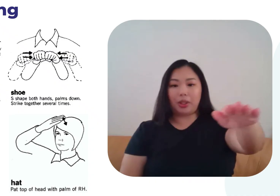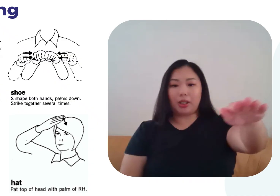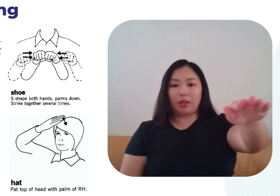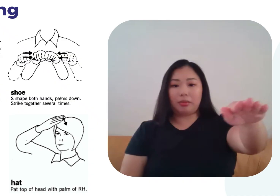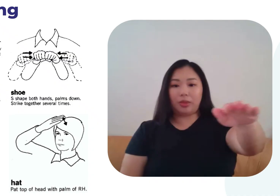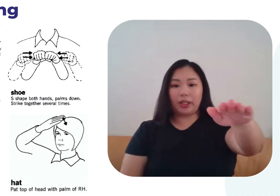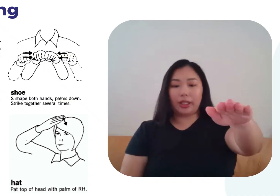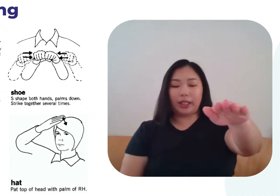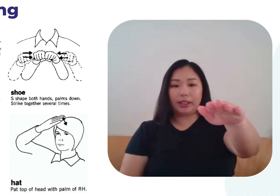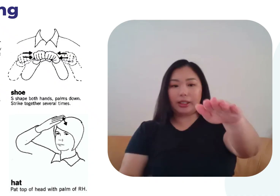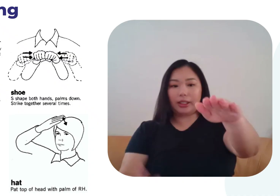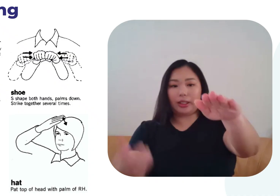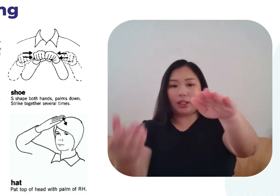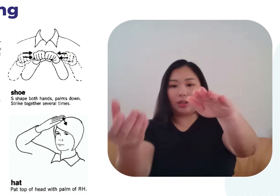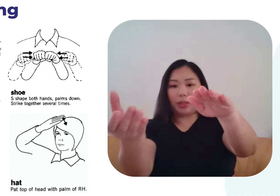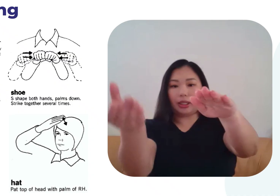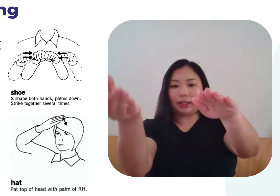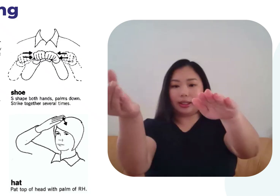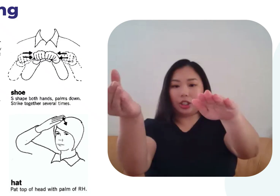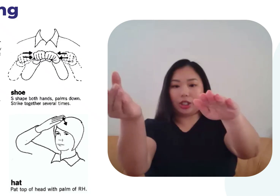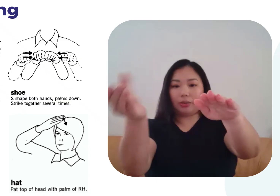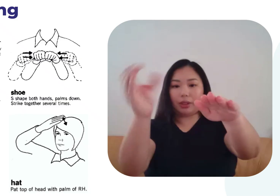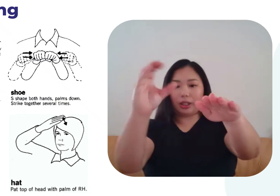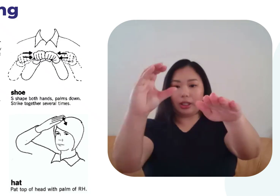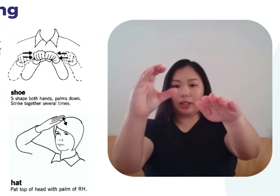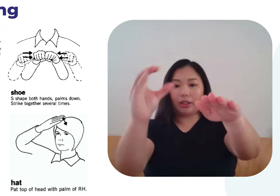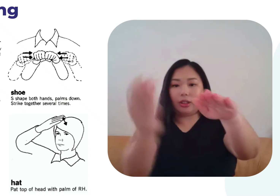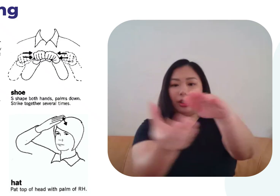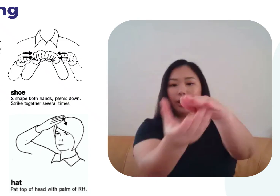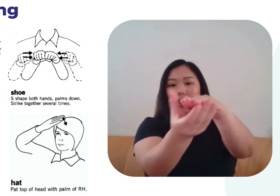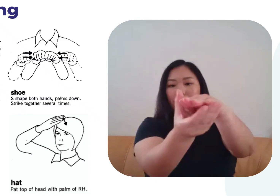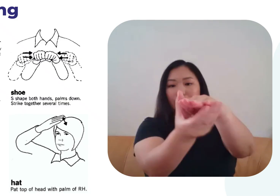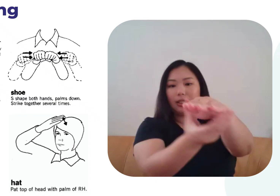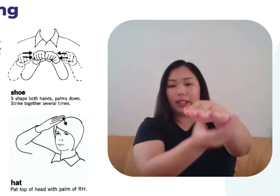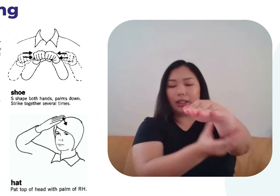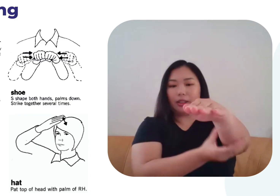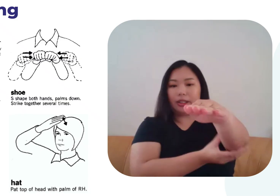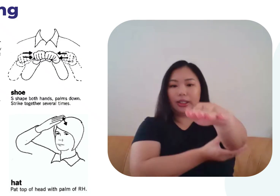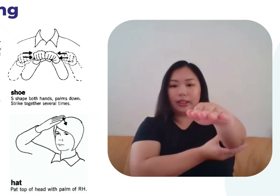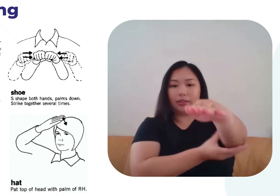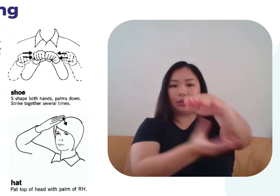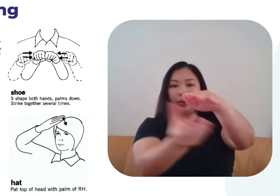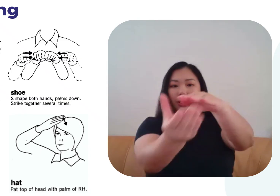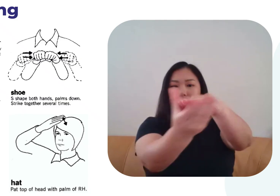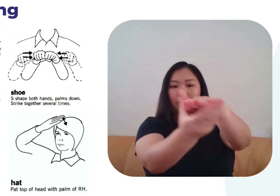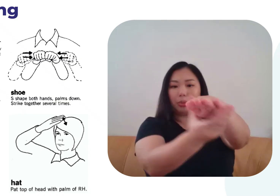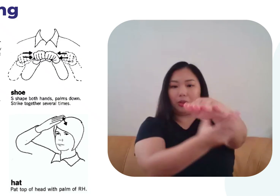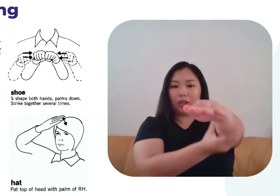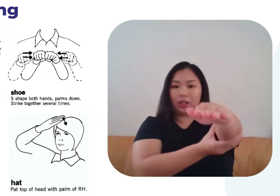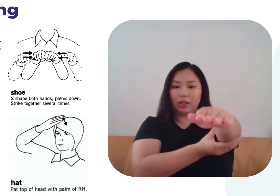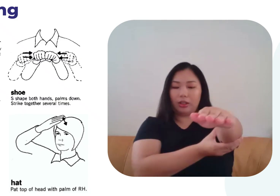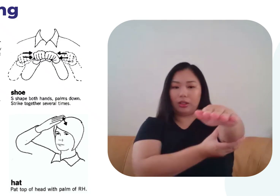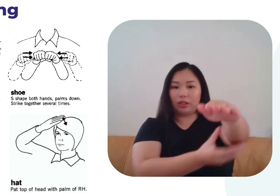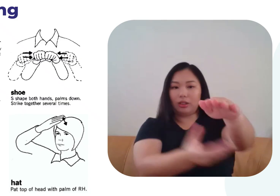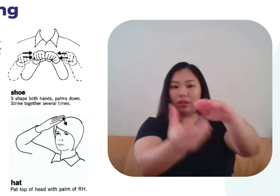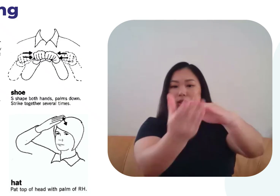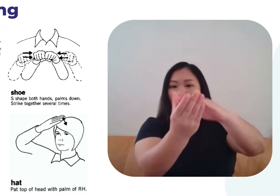open palm one hand and then you make a C shape with the other and you slide on as if you're putting on a